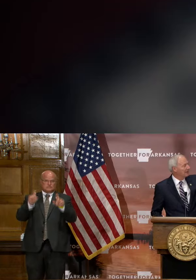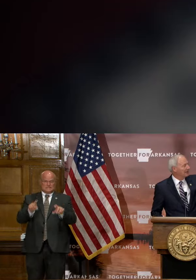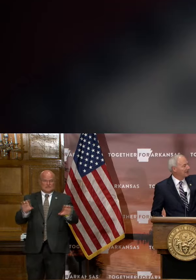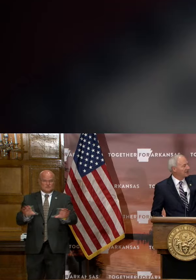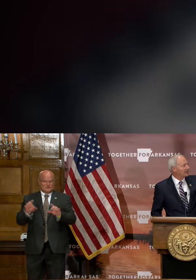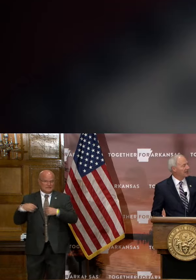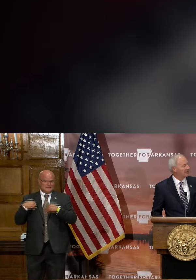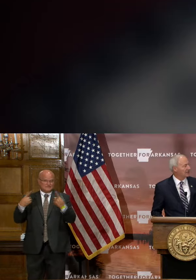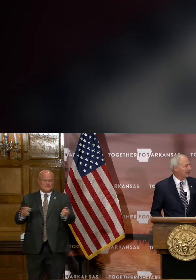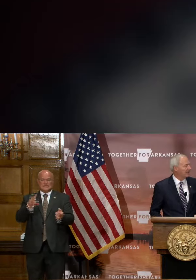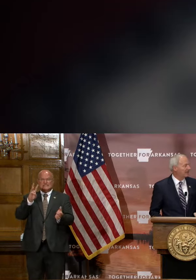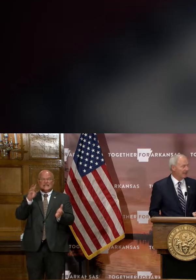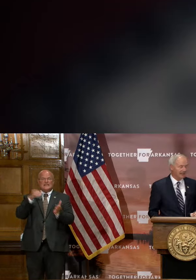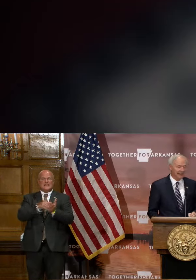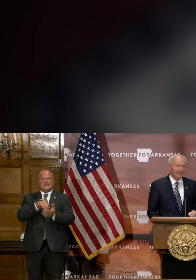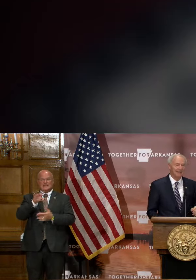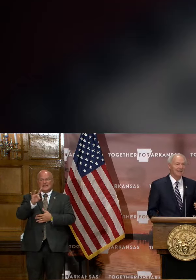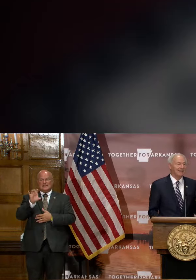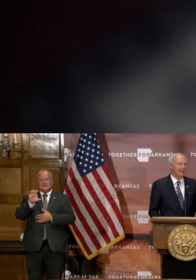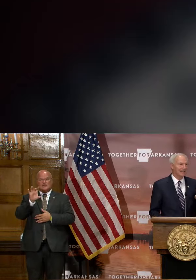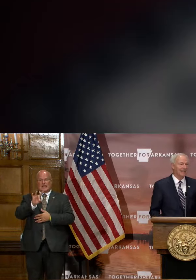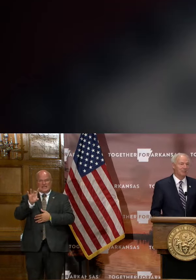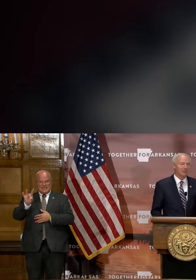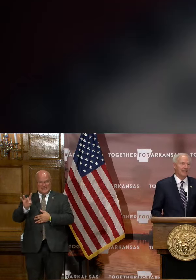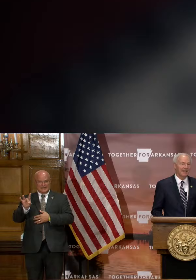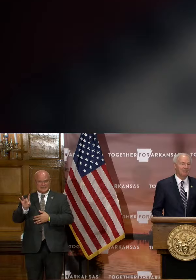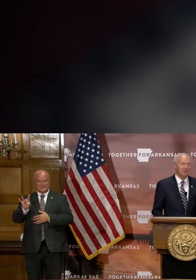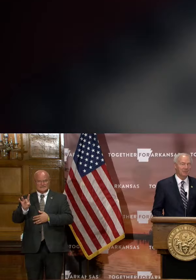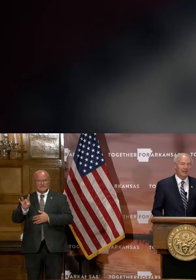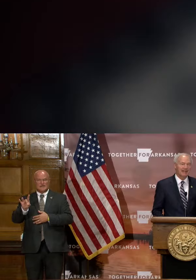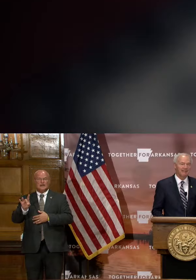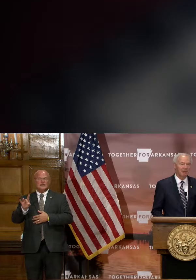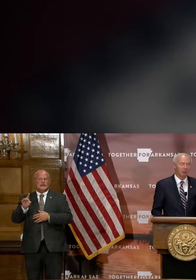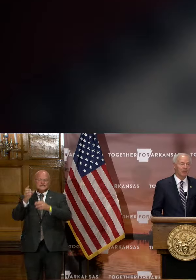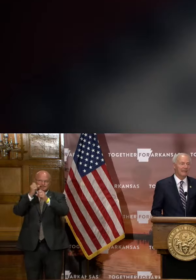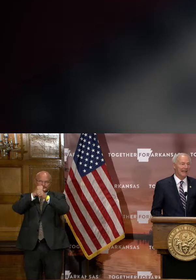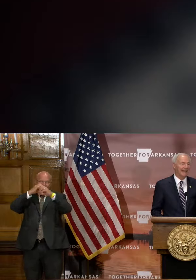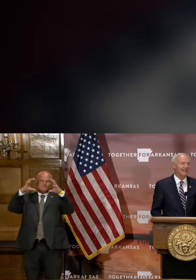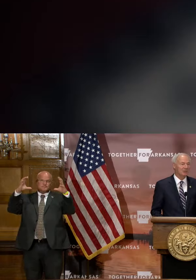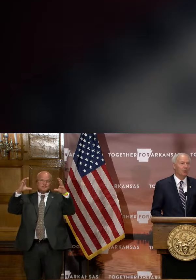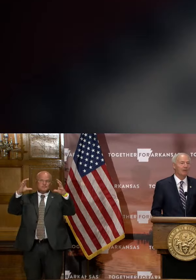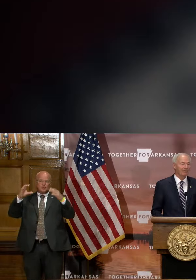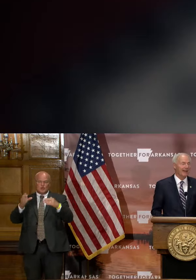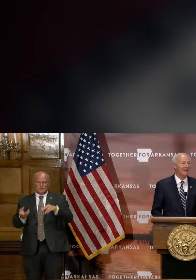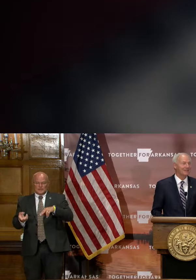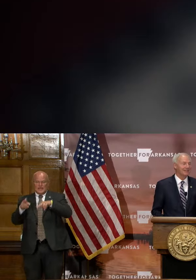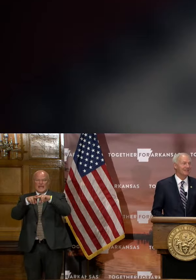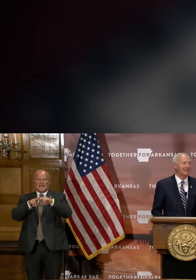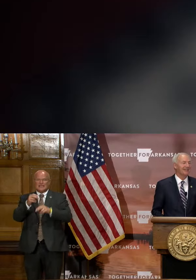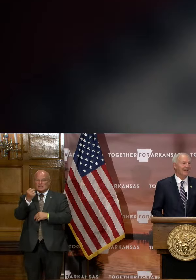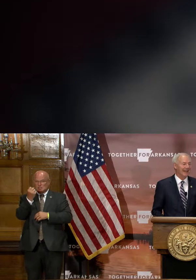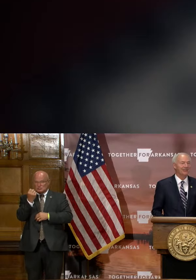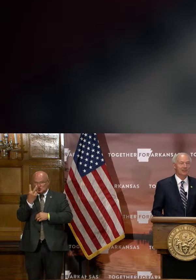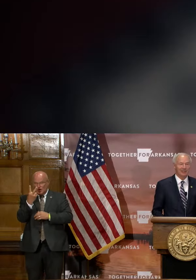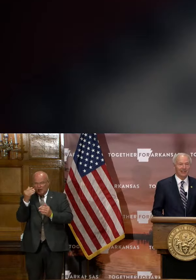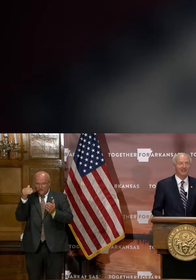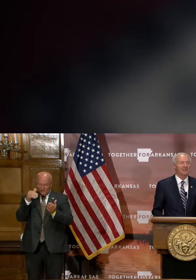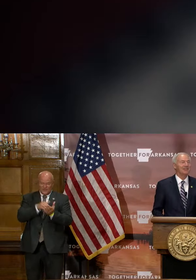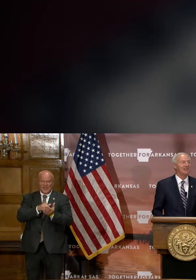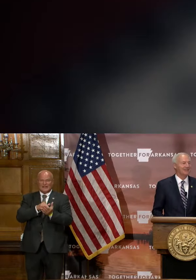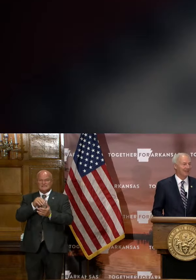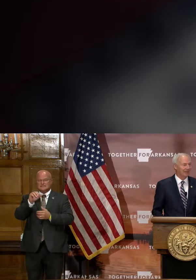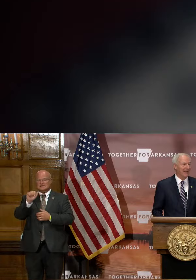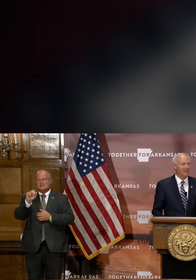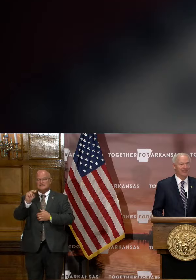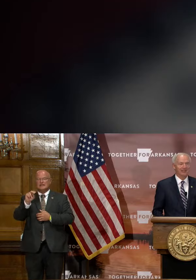done is 6,888. And again, put that in perspective that we're going to be adding 12,000 antigen